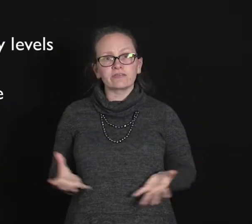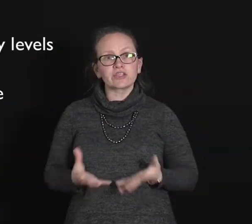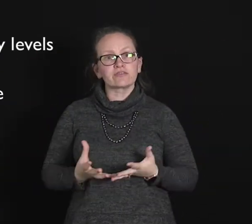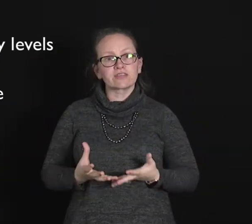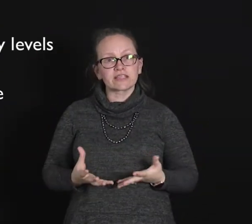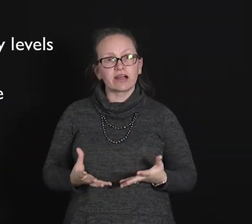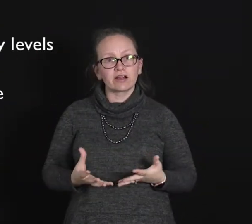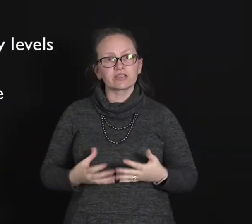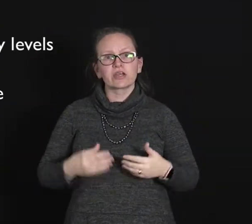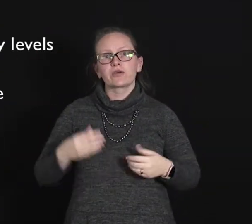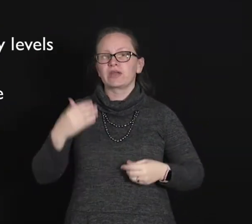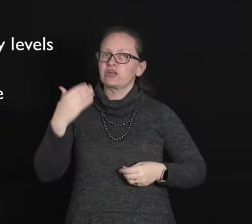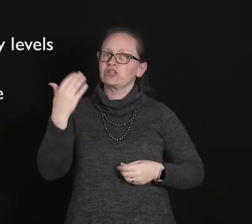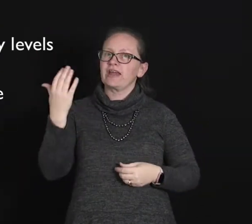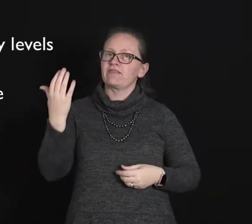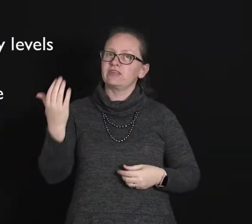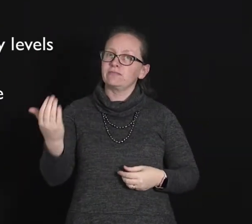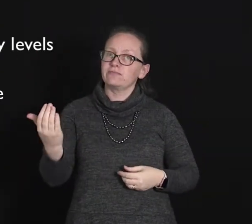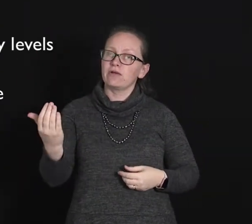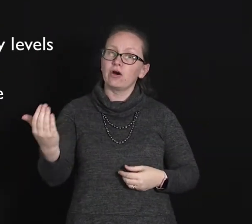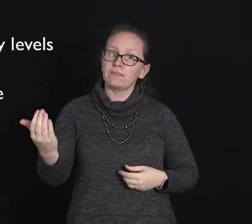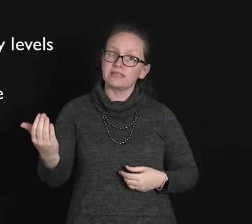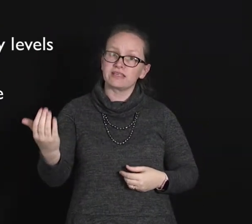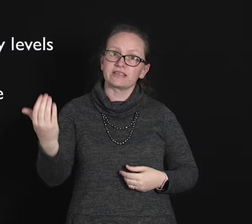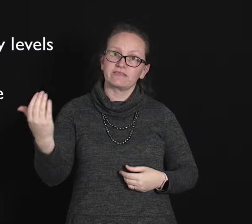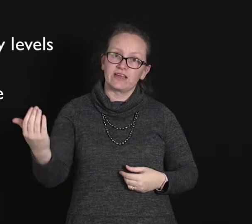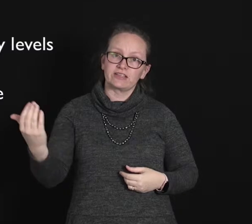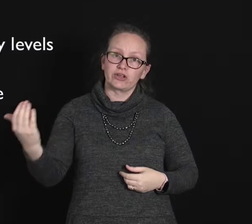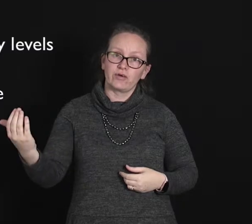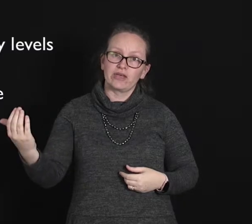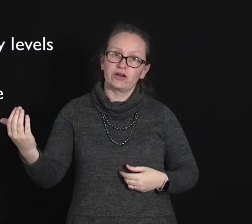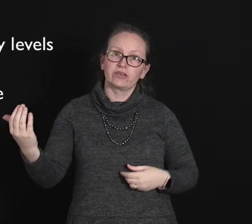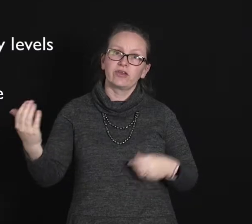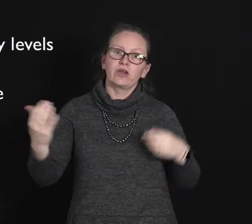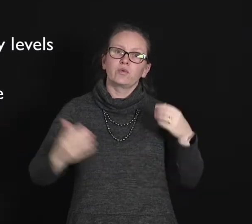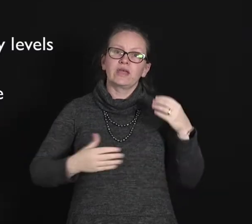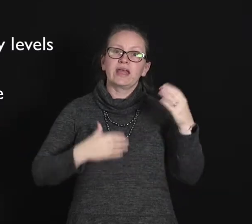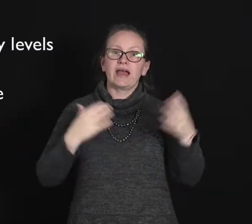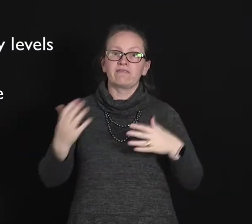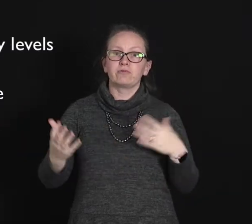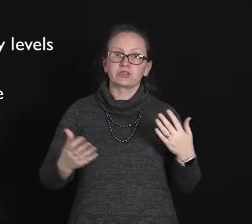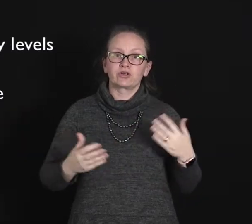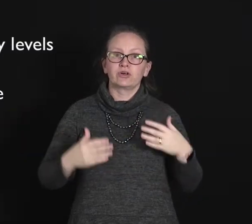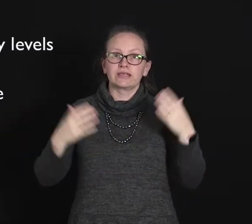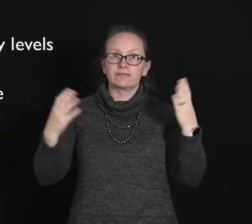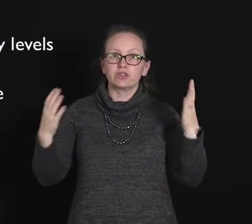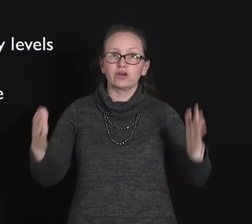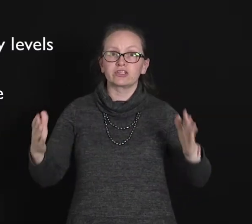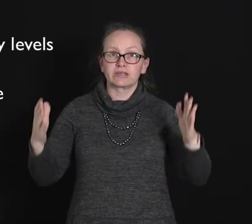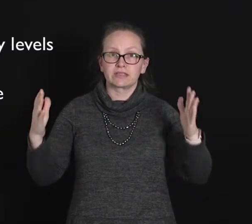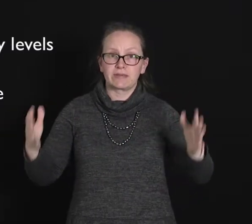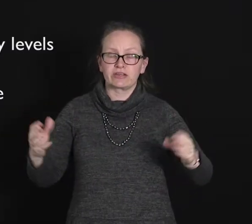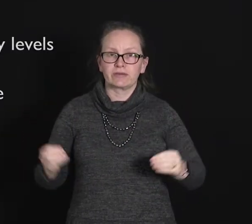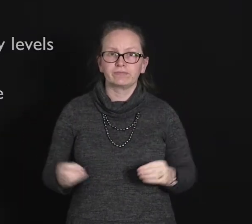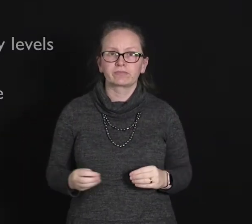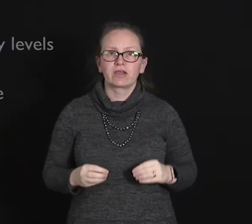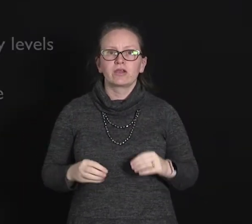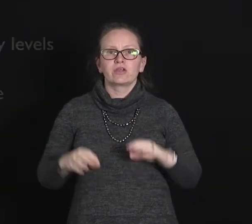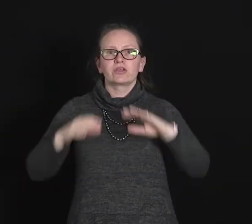of stars, we actually have the opposite effect going on. We have what's called absorption spectra. So